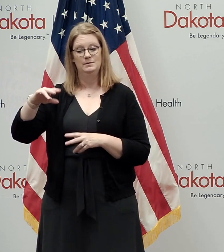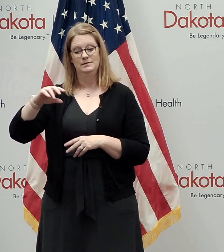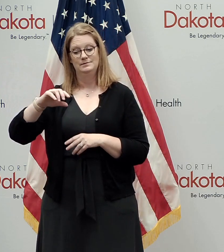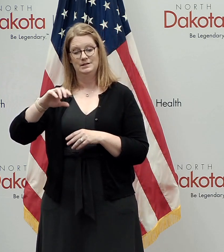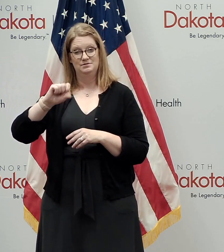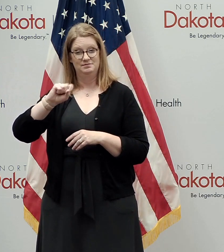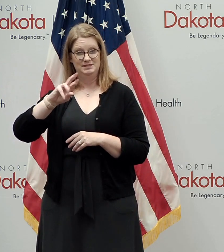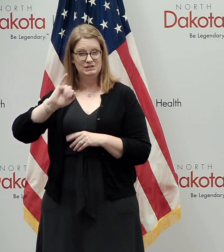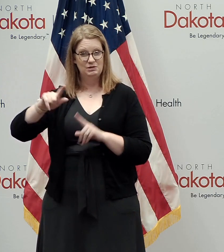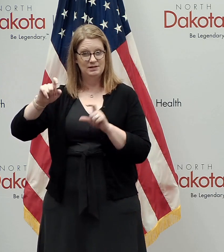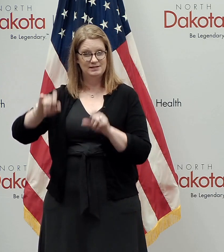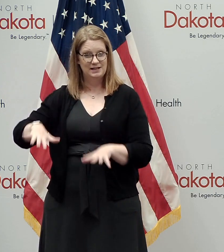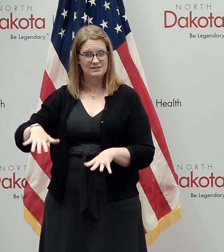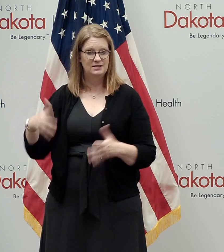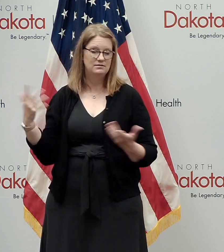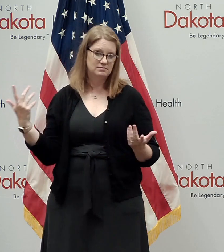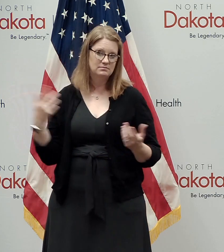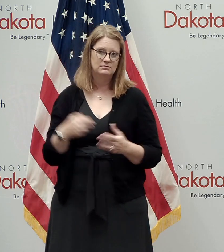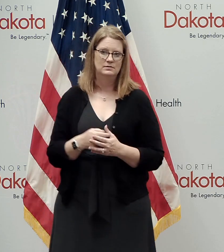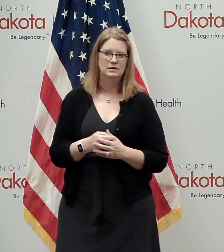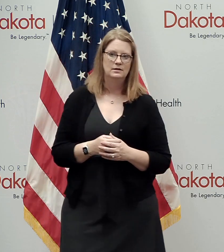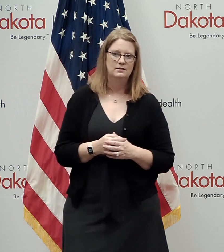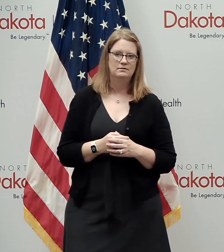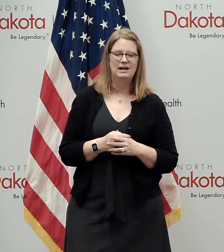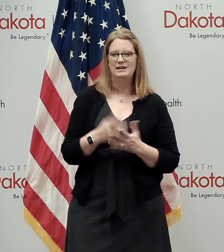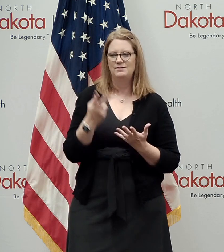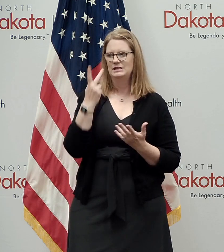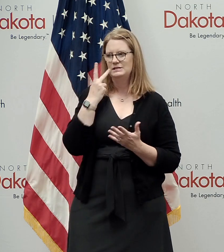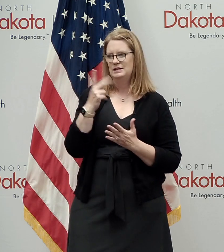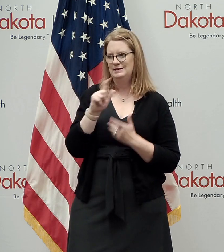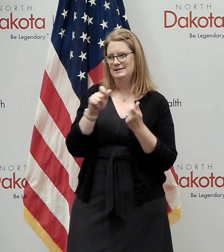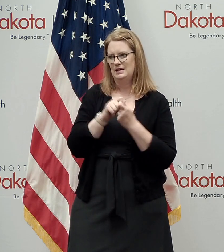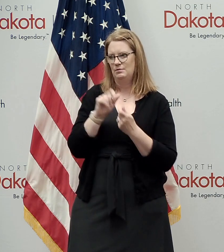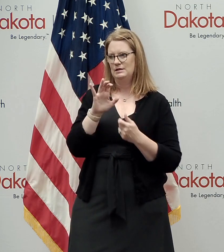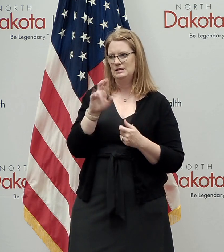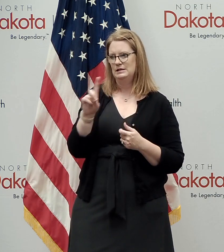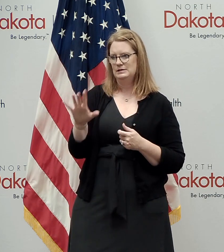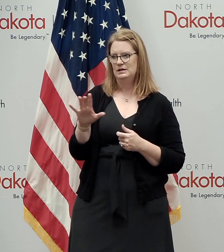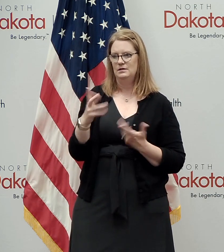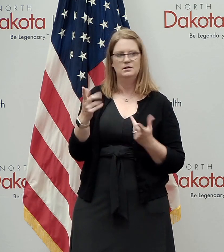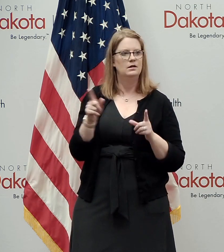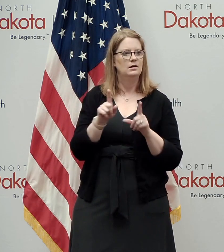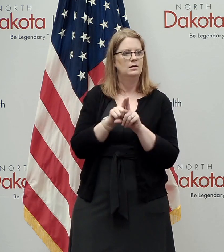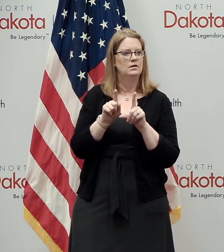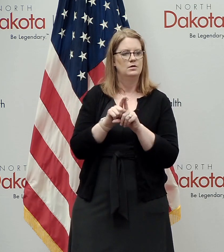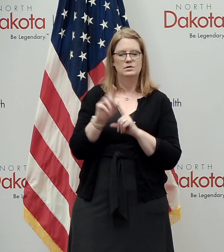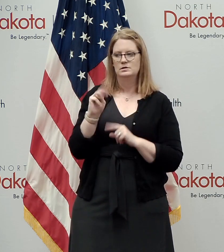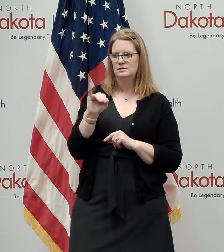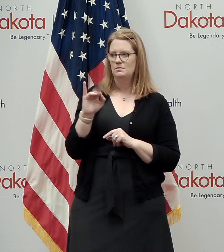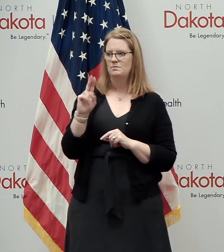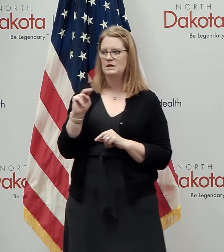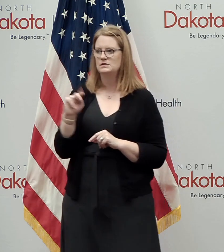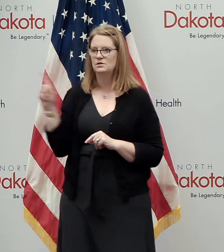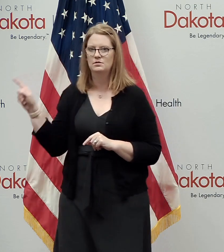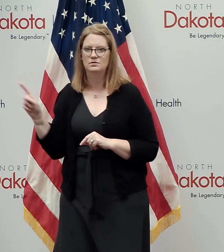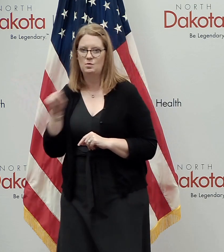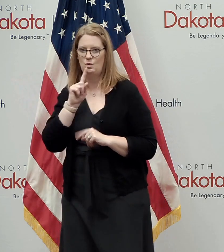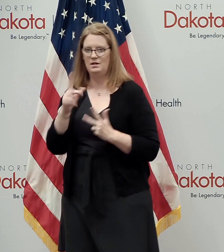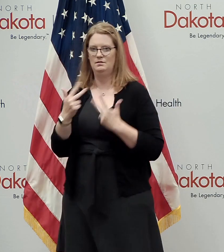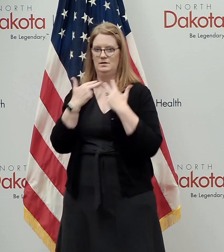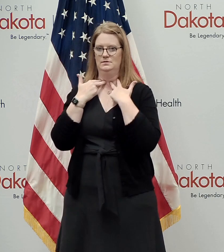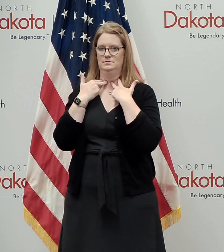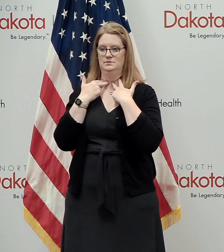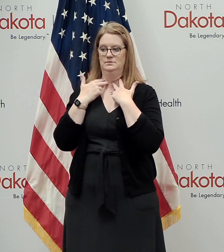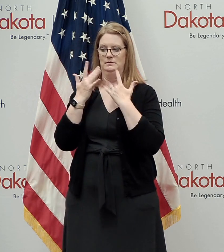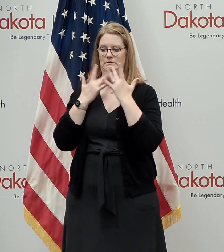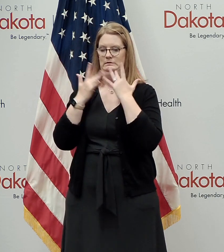That's, I think, probably what they would be getting at. But I'd have to look at exactly what CDC said. And Minnesota's point is, obviously, they're very strapped for